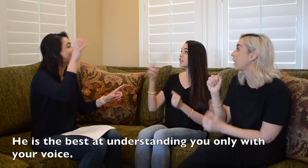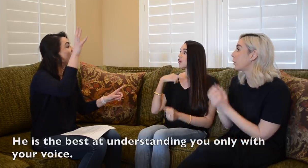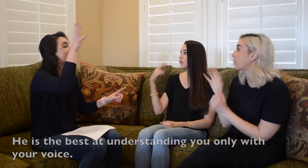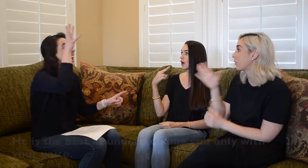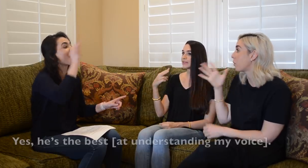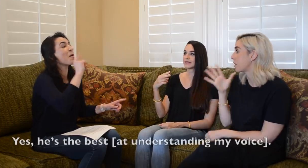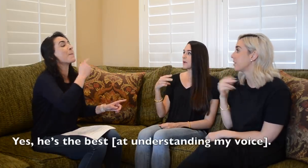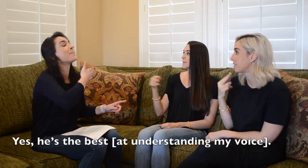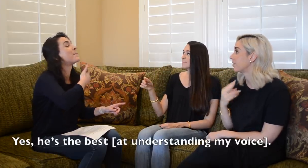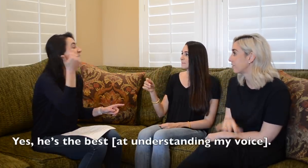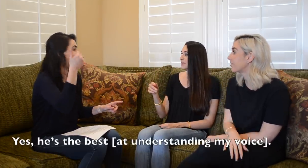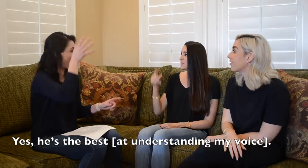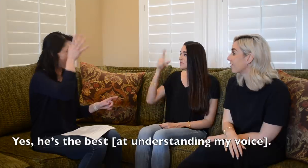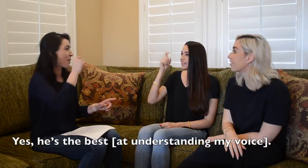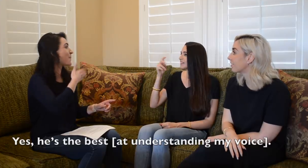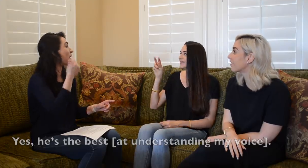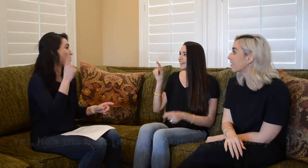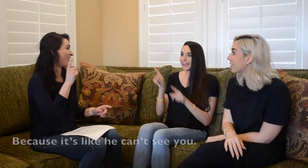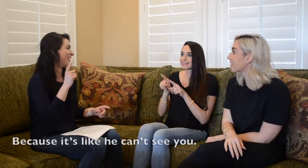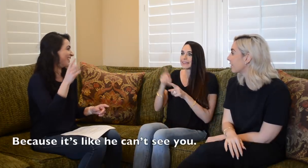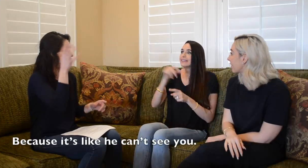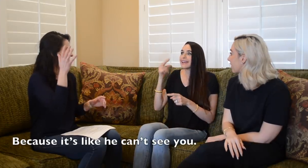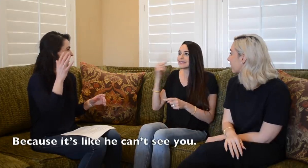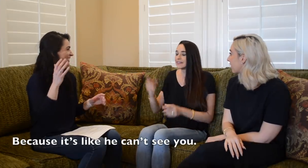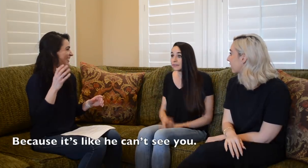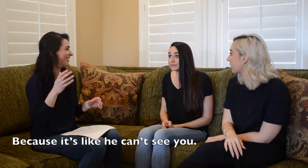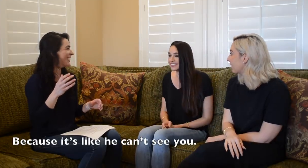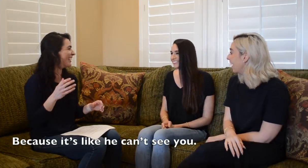your voice. Because it's like he can't see you.